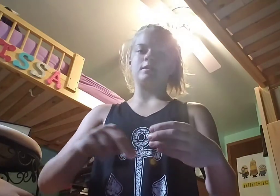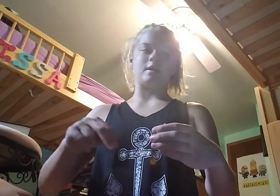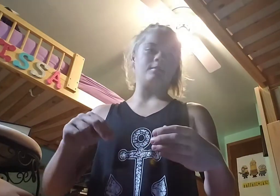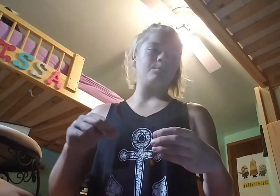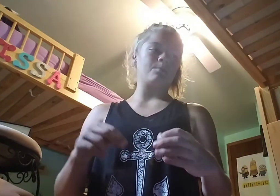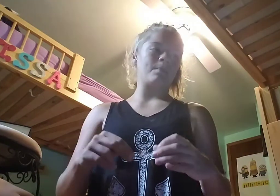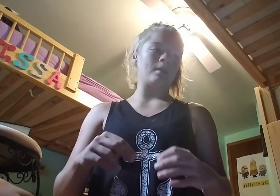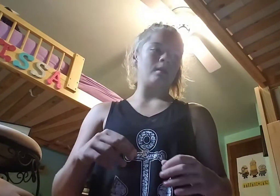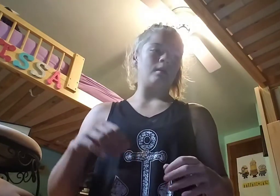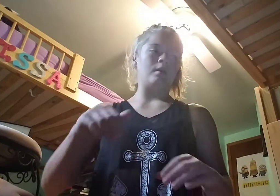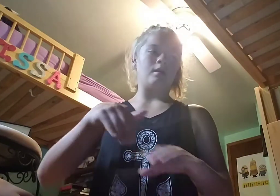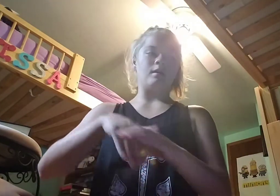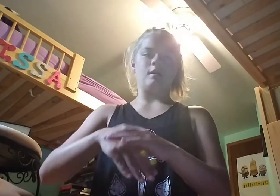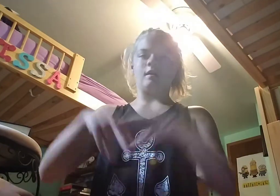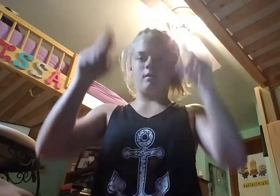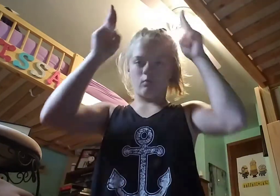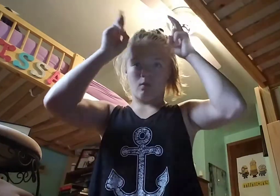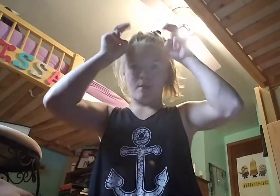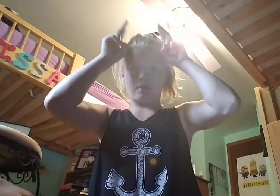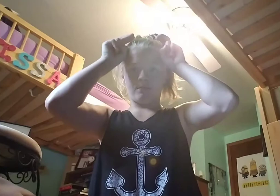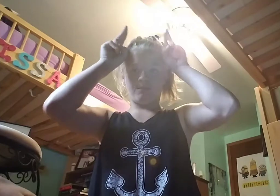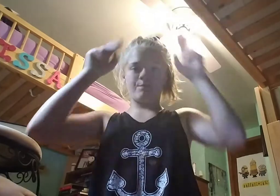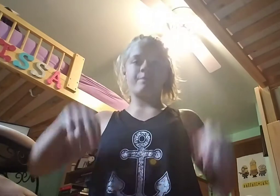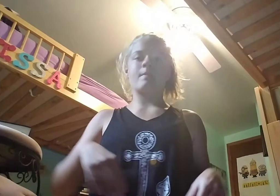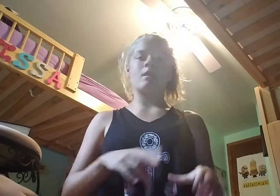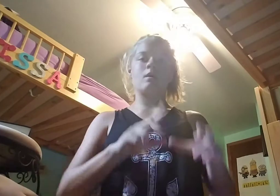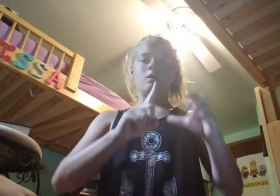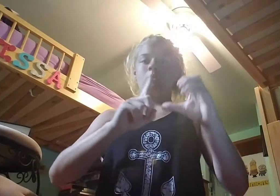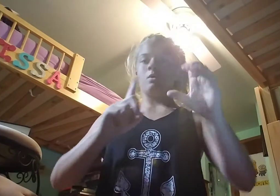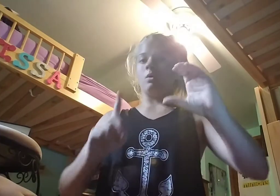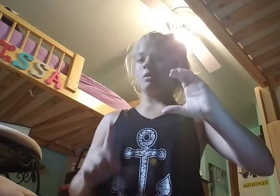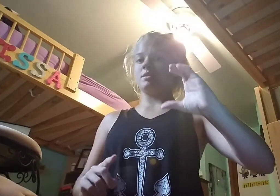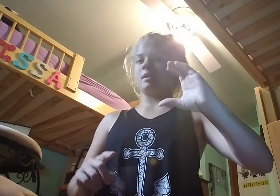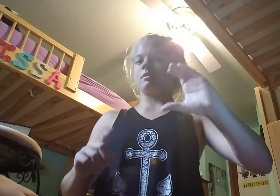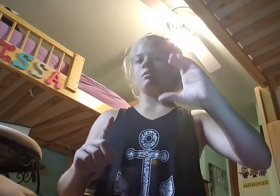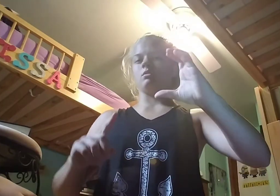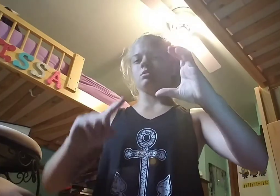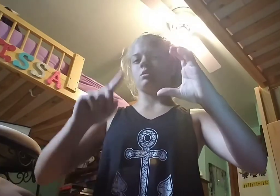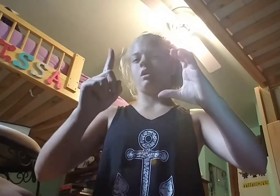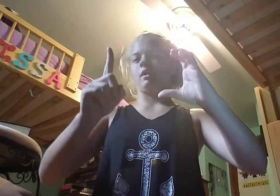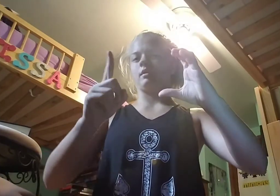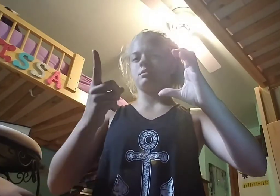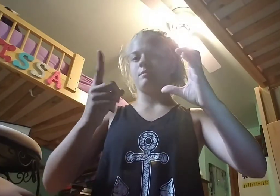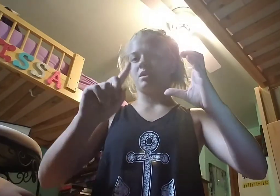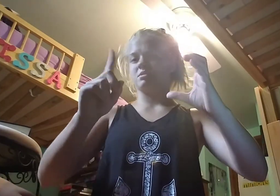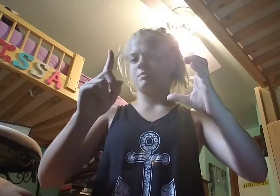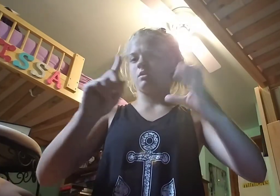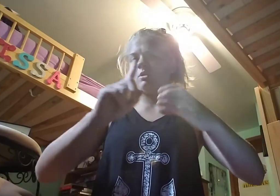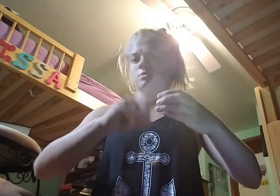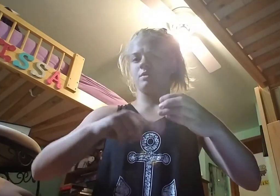That. In rabbit, holes. Again, holes is kind of like the same thing, except they only use one